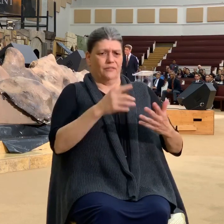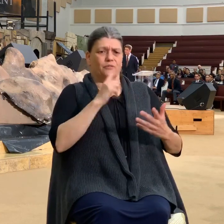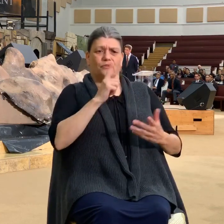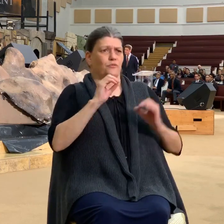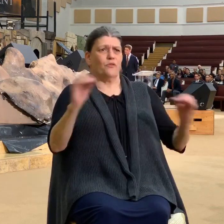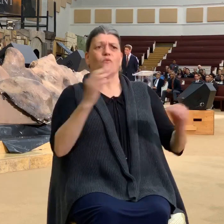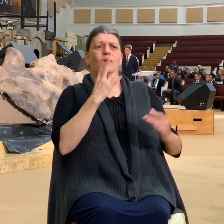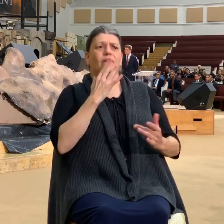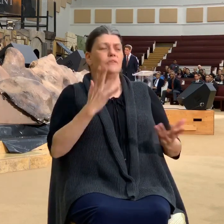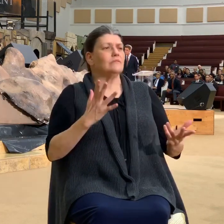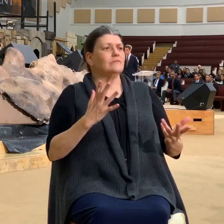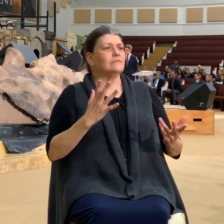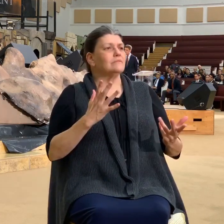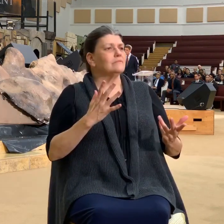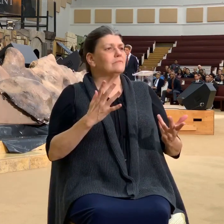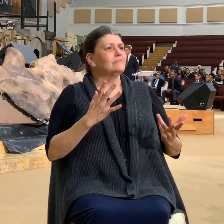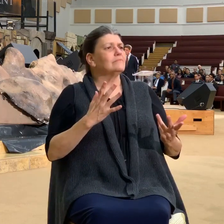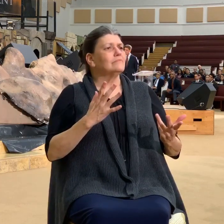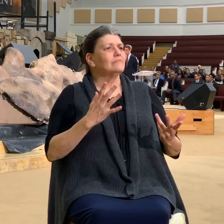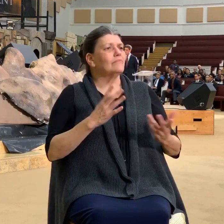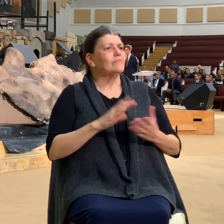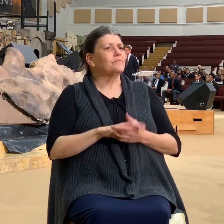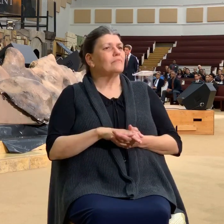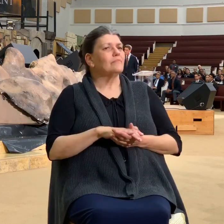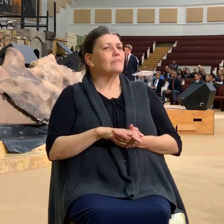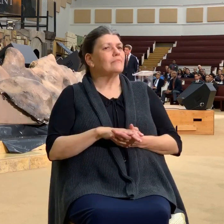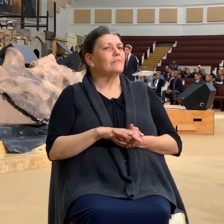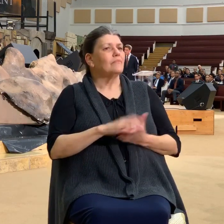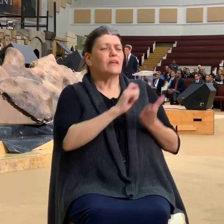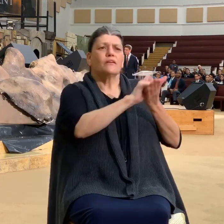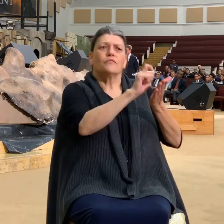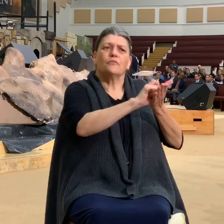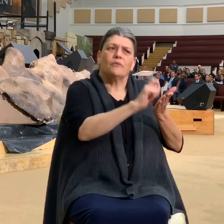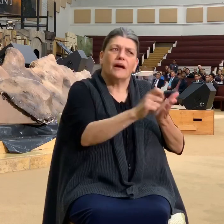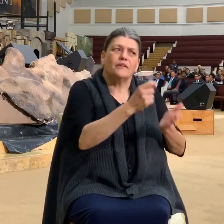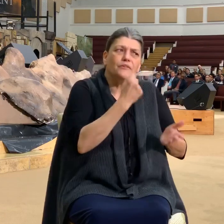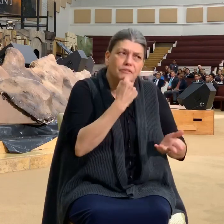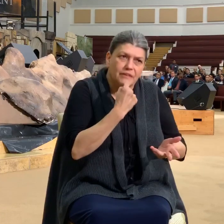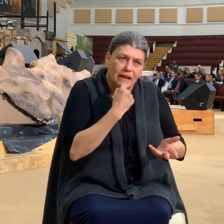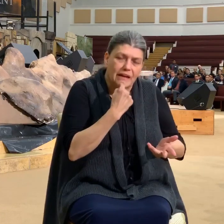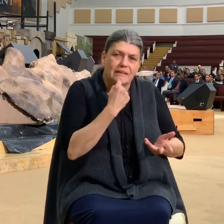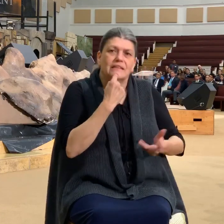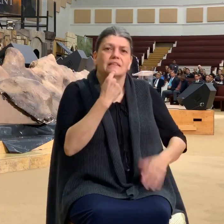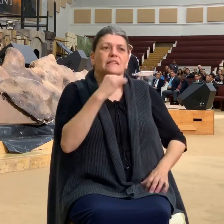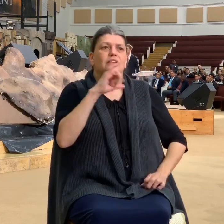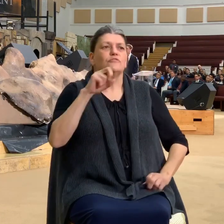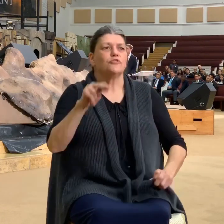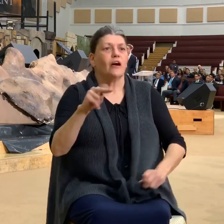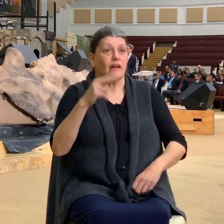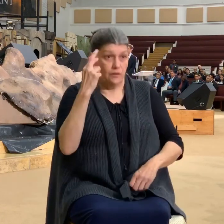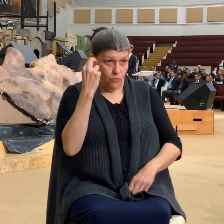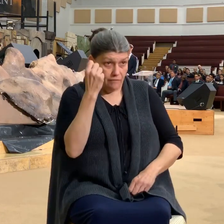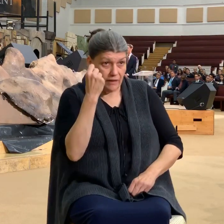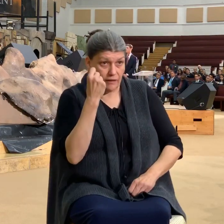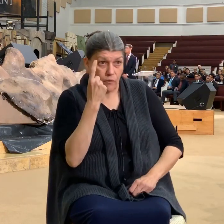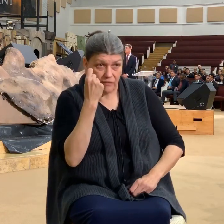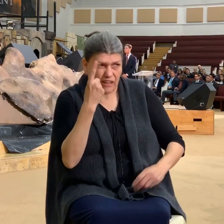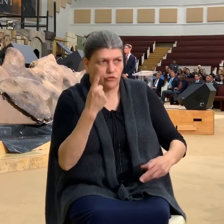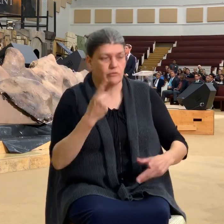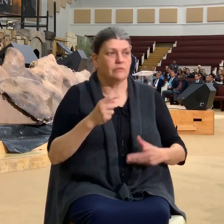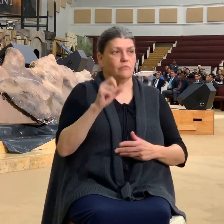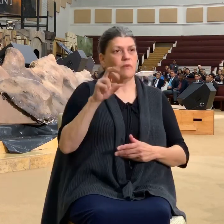the scripture you use, Brother Diaz, is pretty important because the writer said, John the Revelator said, he said, I saw, I